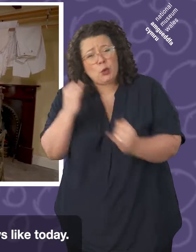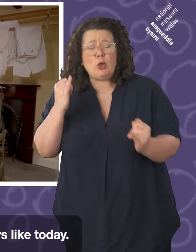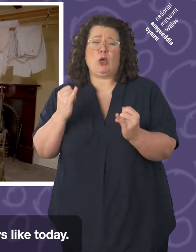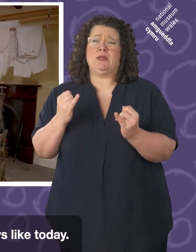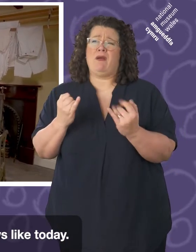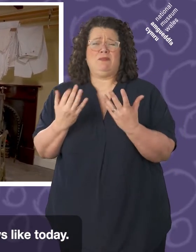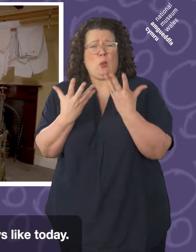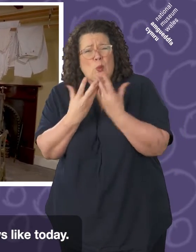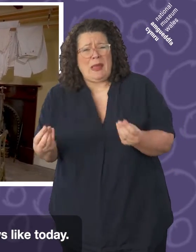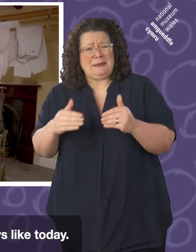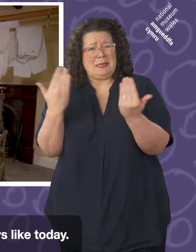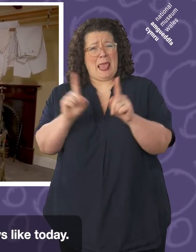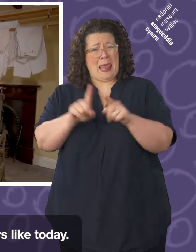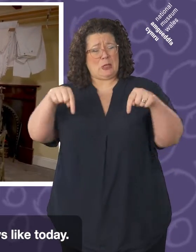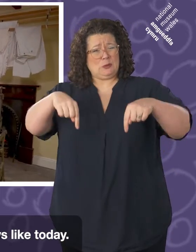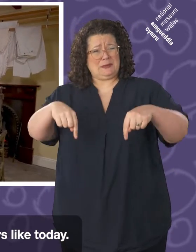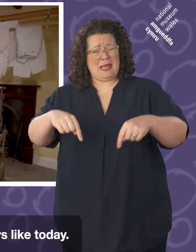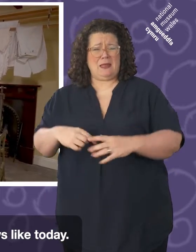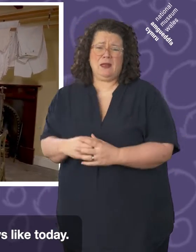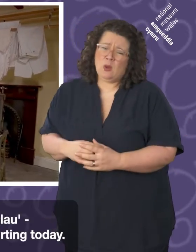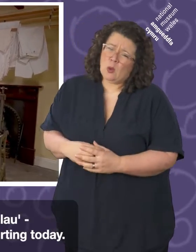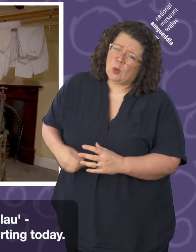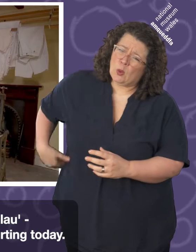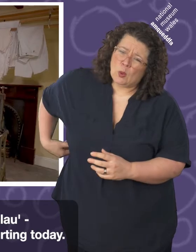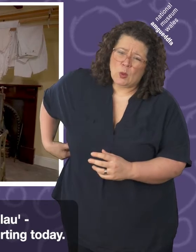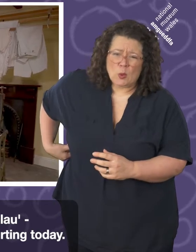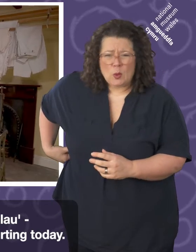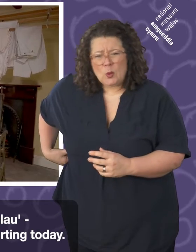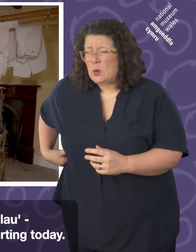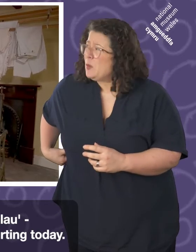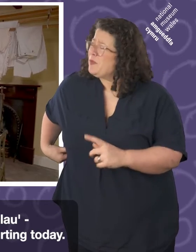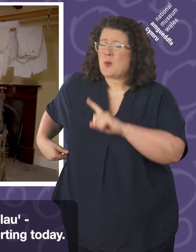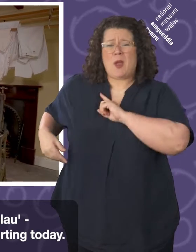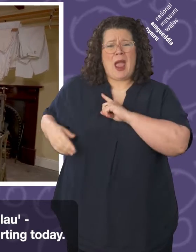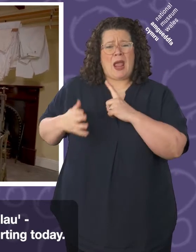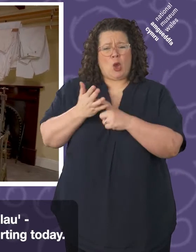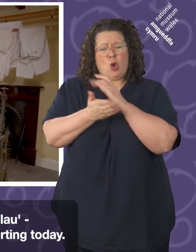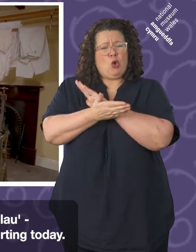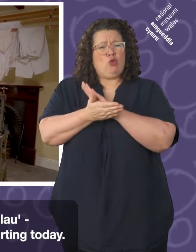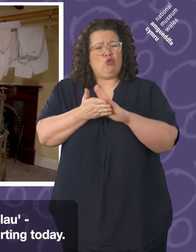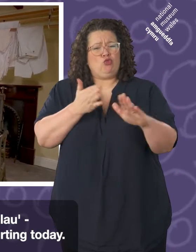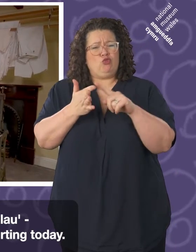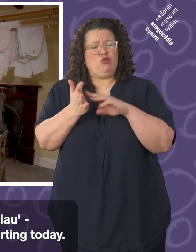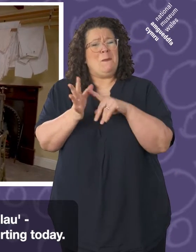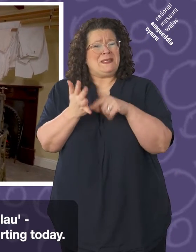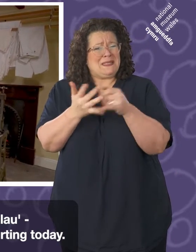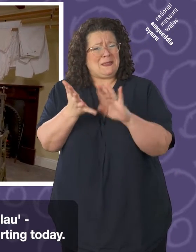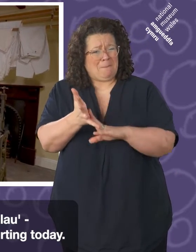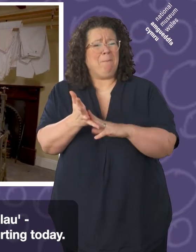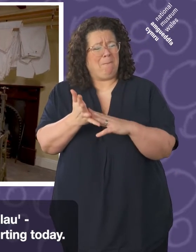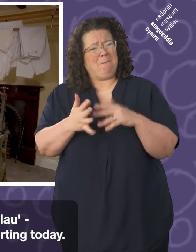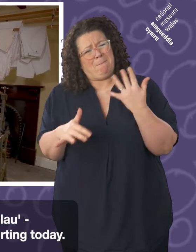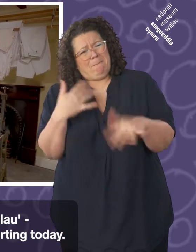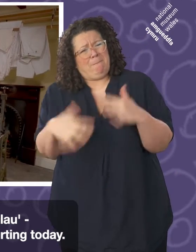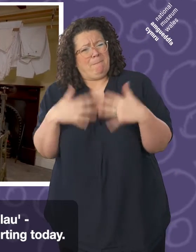especially on wet days like today. My cricamala, my rheumatism is